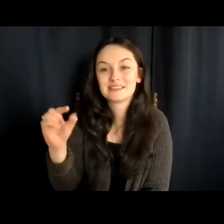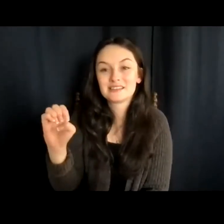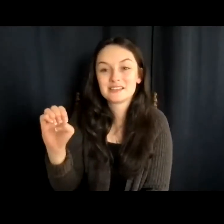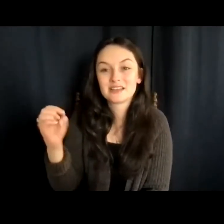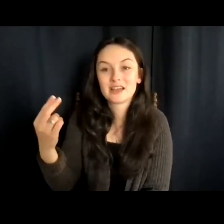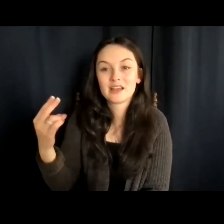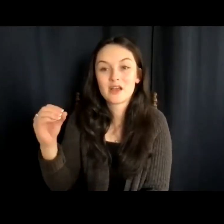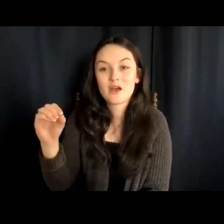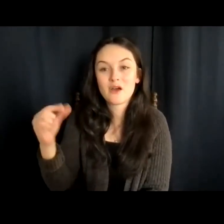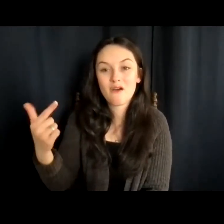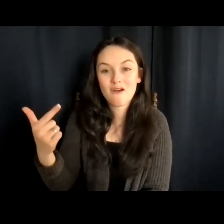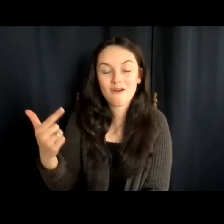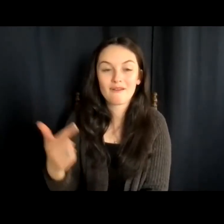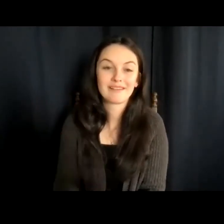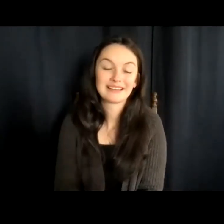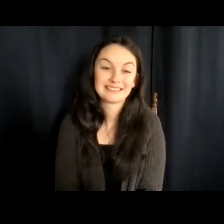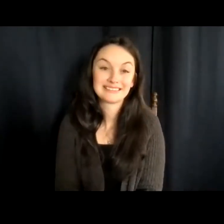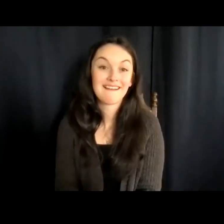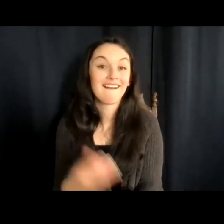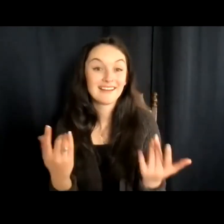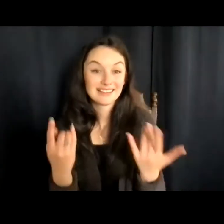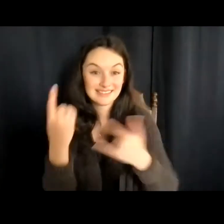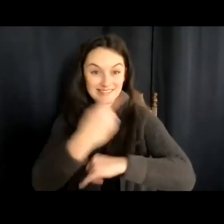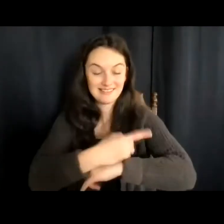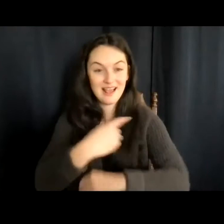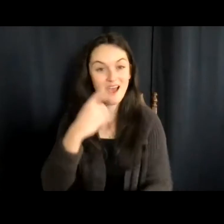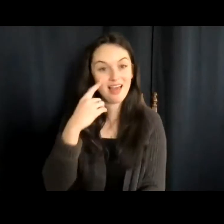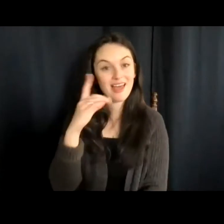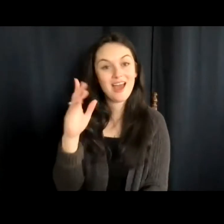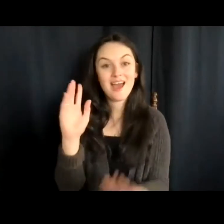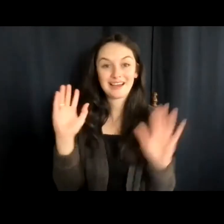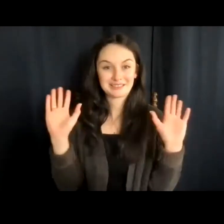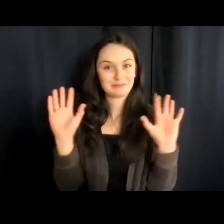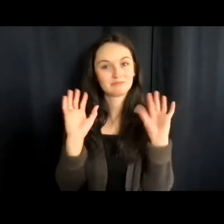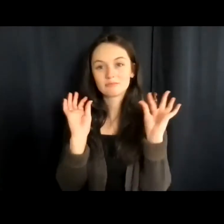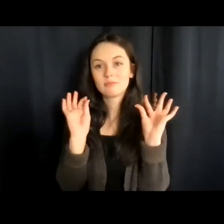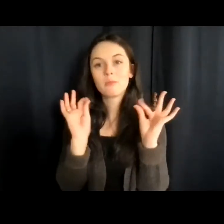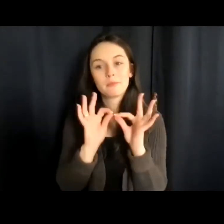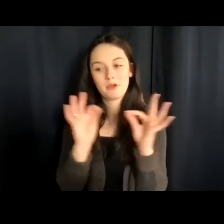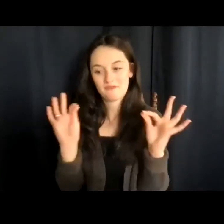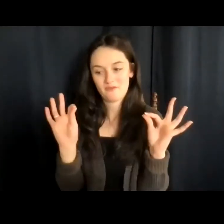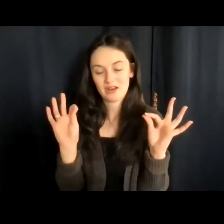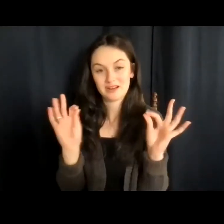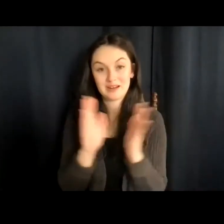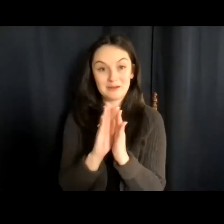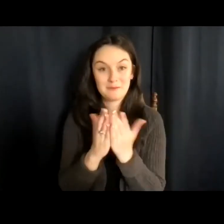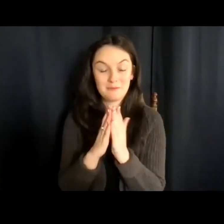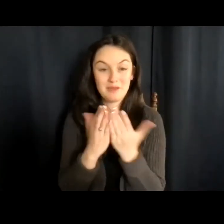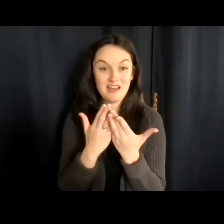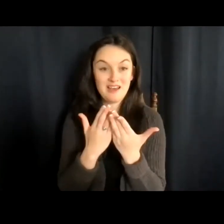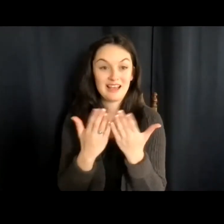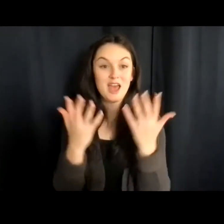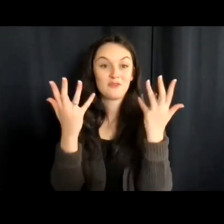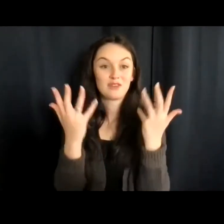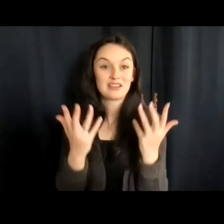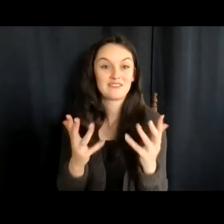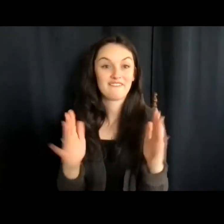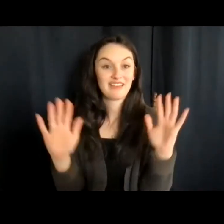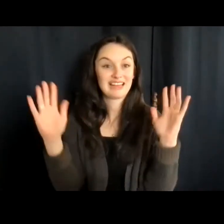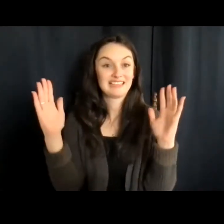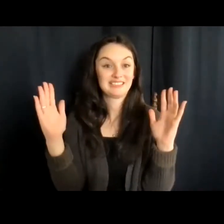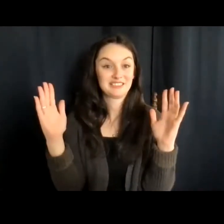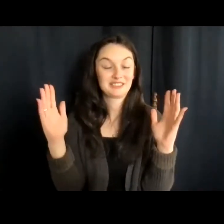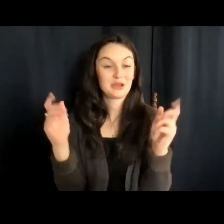then today, to finish, I thought it would be perfect if we ended our day